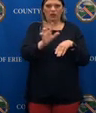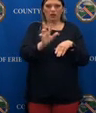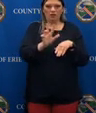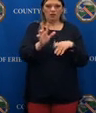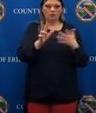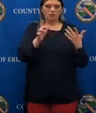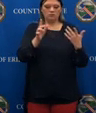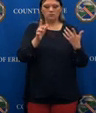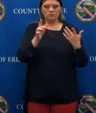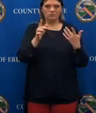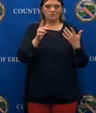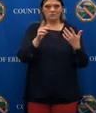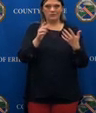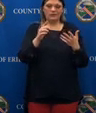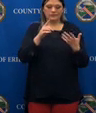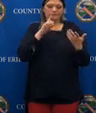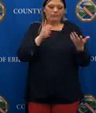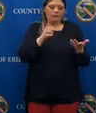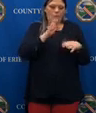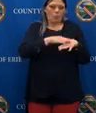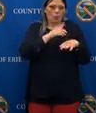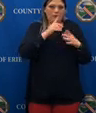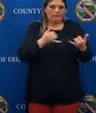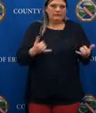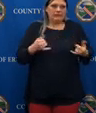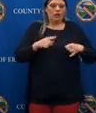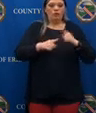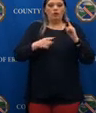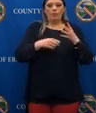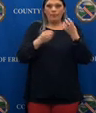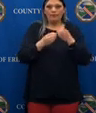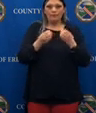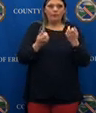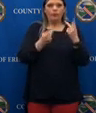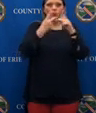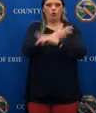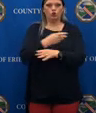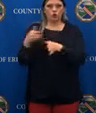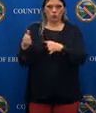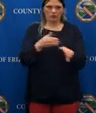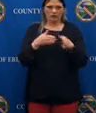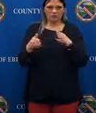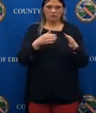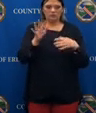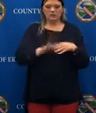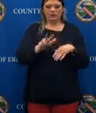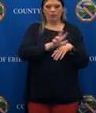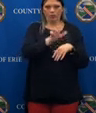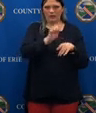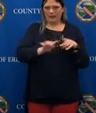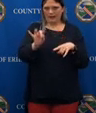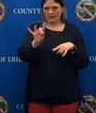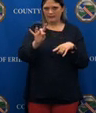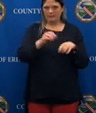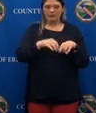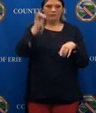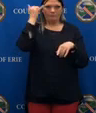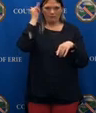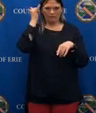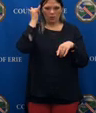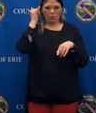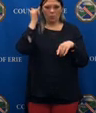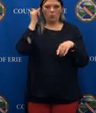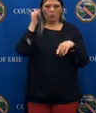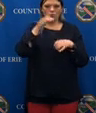The warning's in effect now, but I should say the highest winds will be peaking around 3 p.m. through 8 p.m. in the Buffalo area